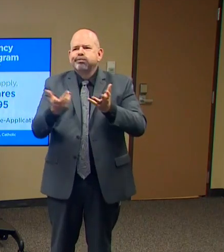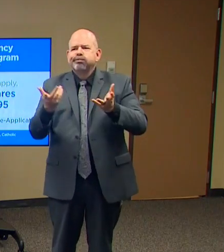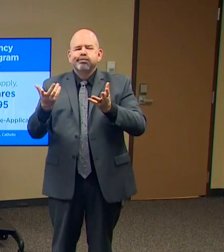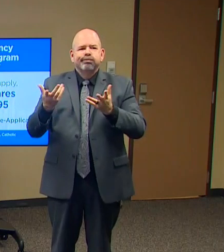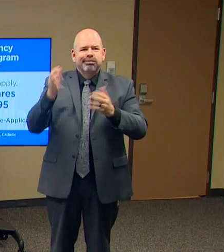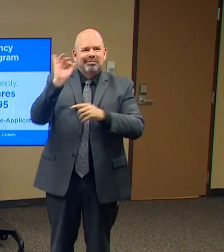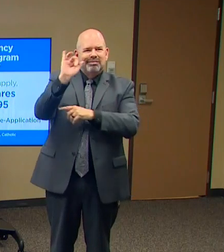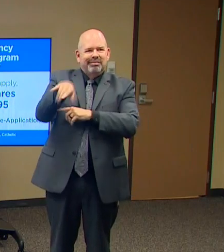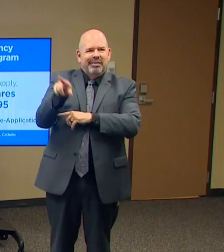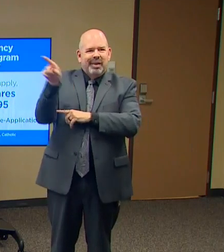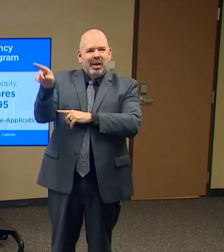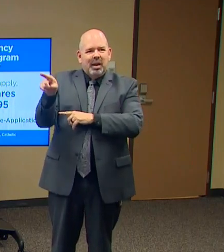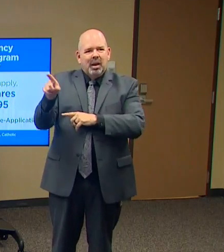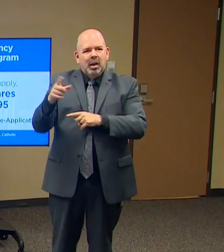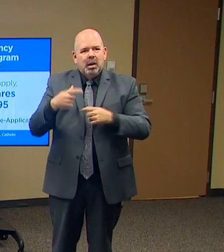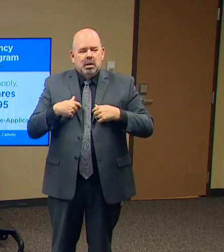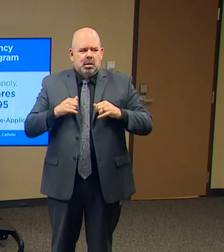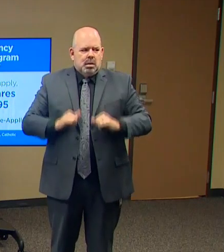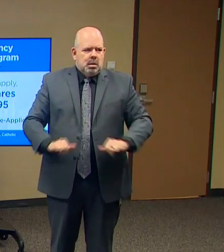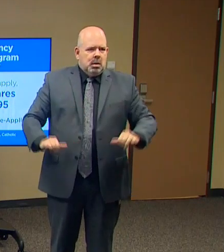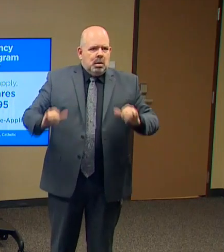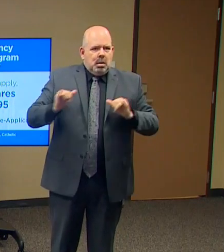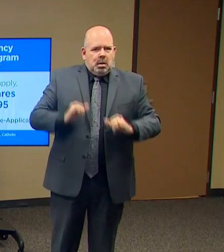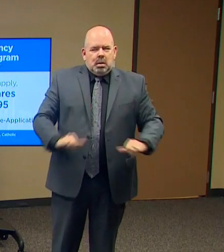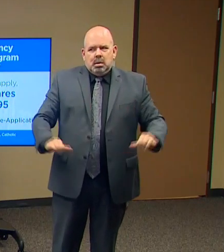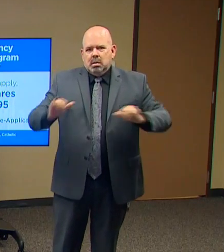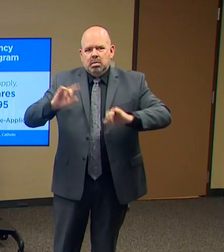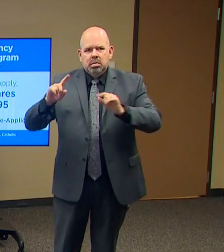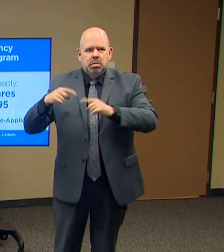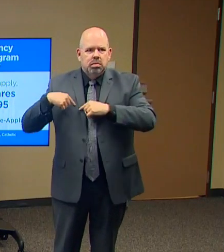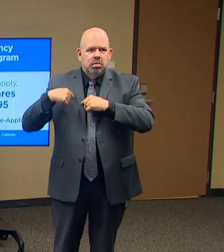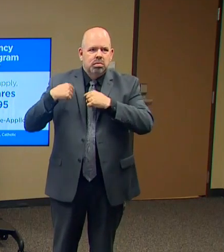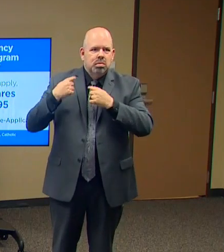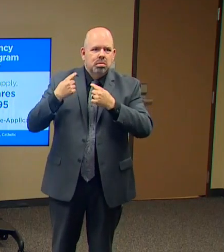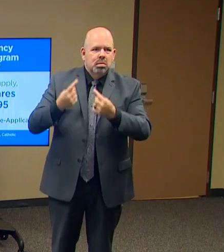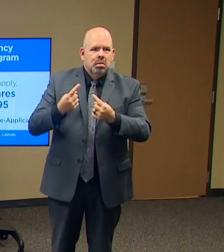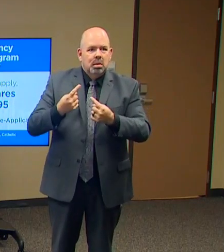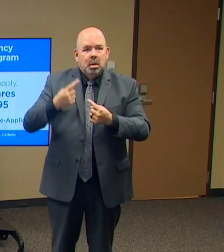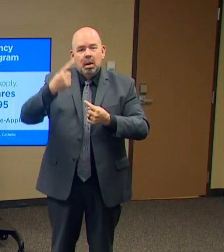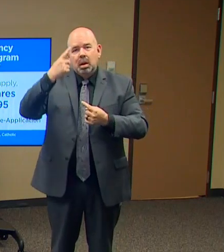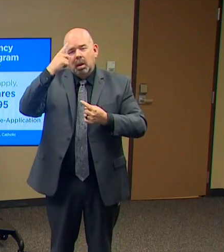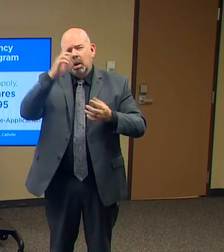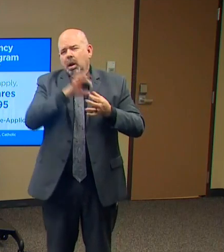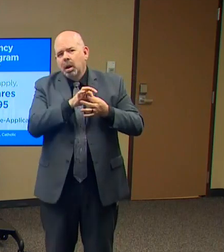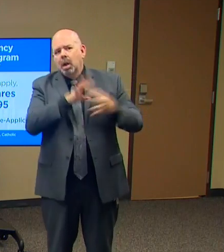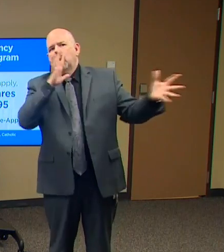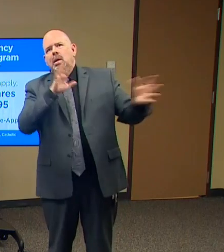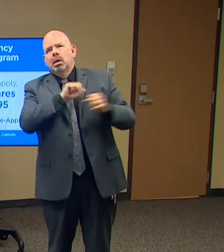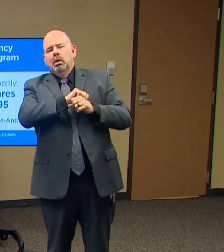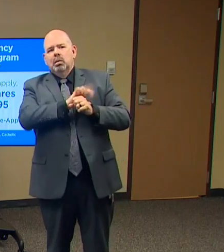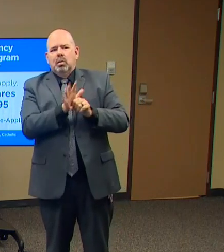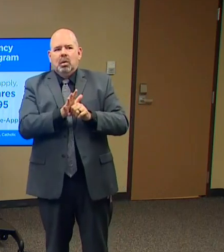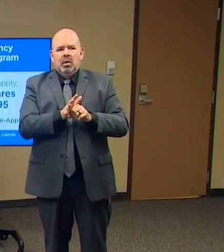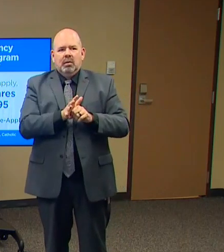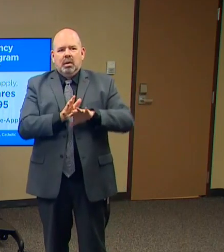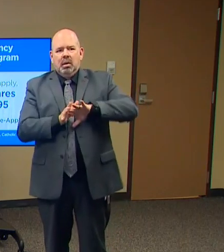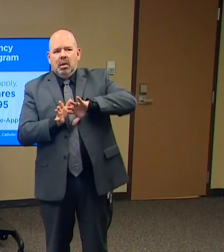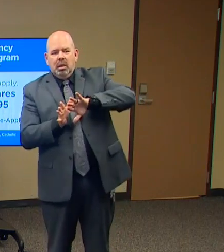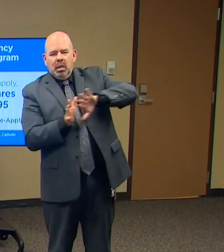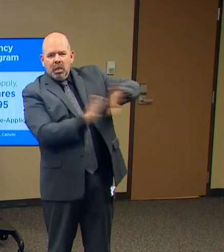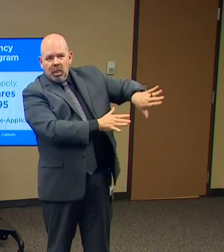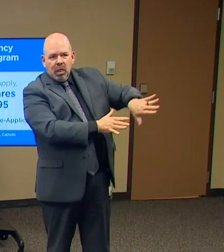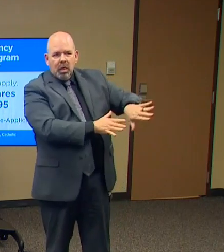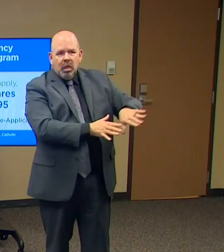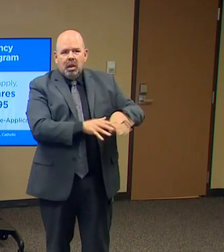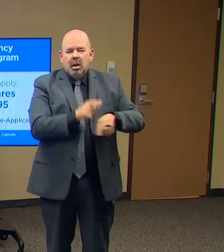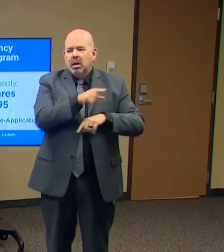drudgery of this long deployment for us and long ordeal for you on COVID. But I want you just to